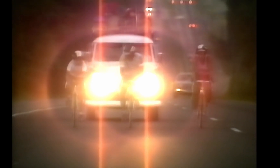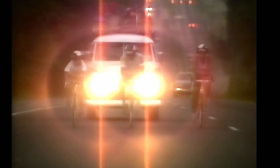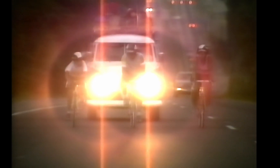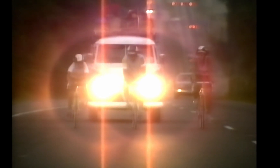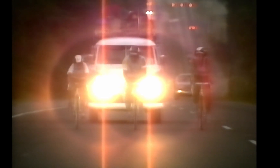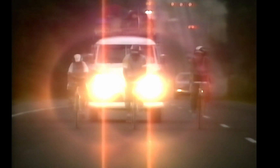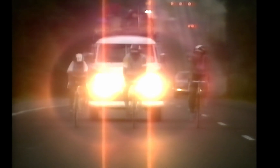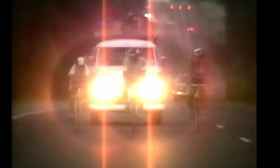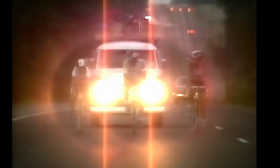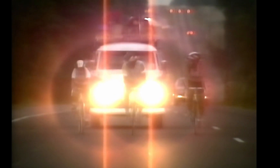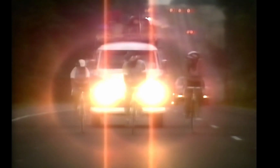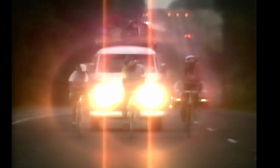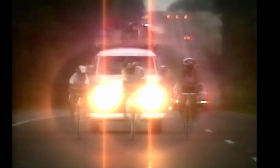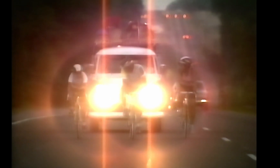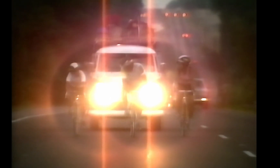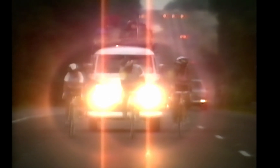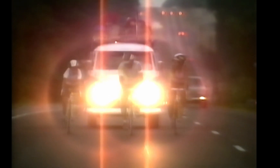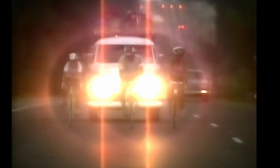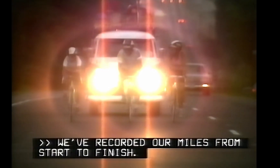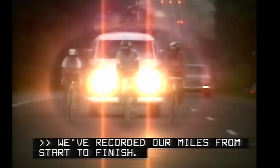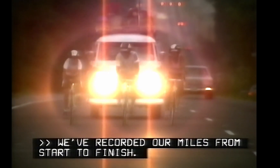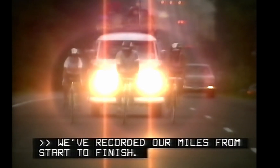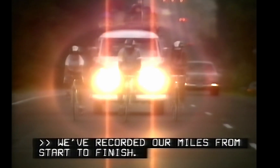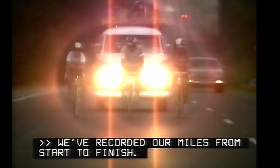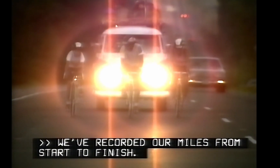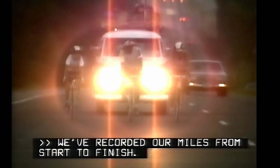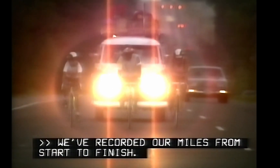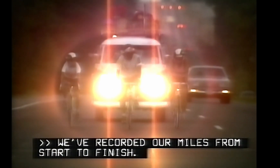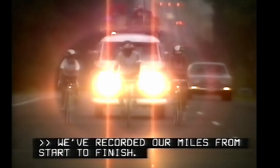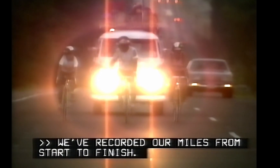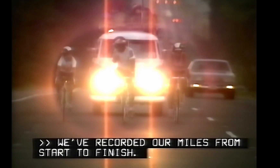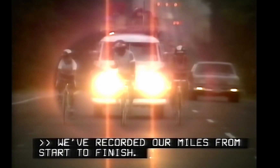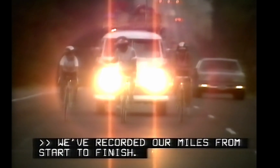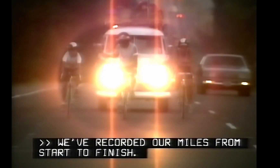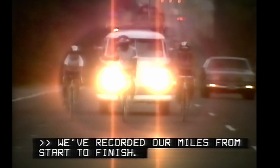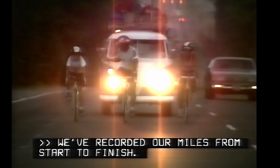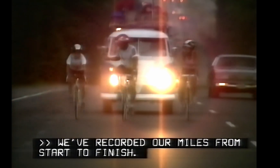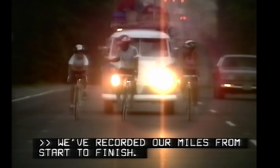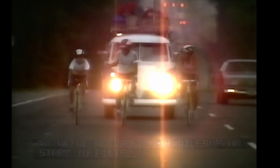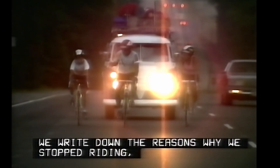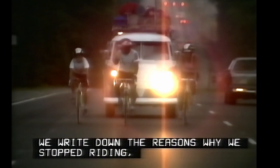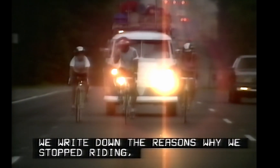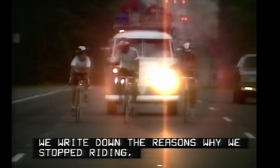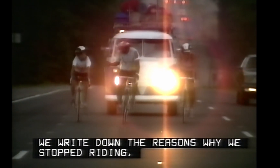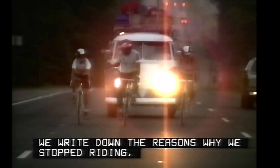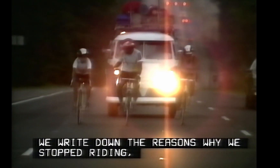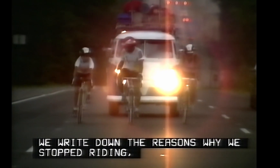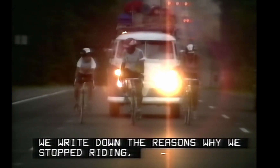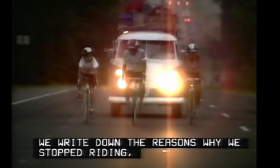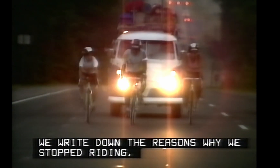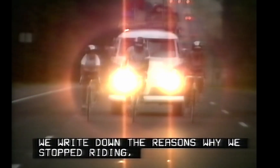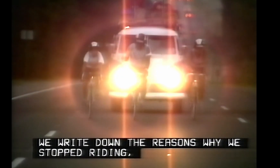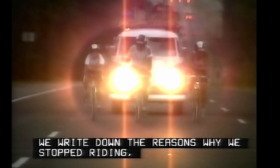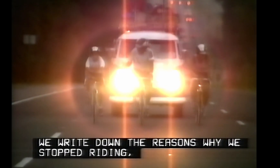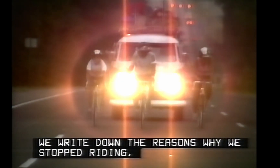We ride in this van following the cyclists from one coast to the other. Their slowest speeds are from 1 to 20 miles